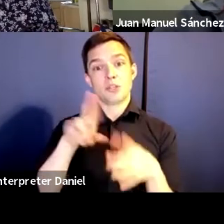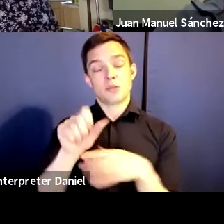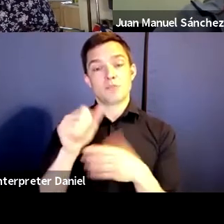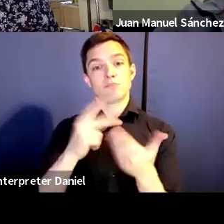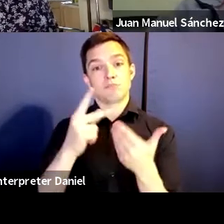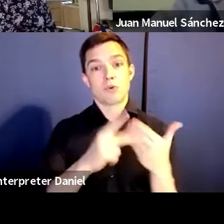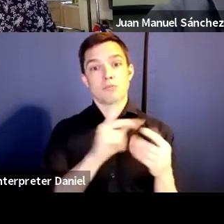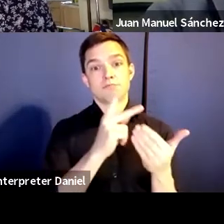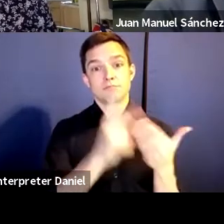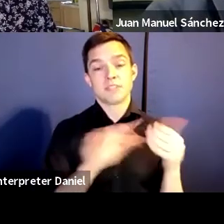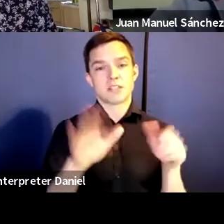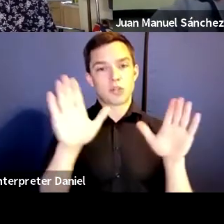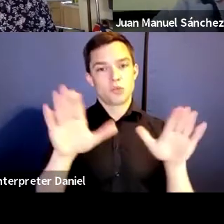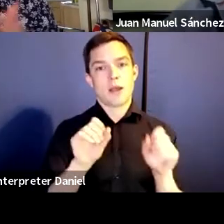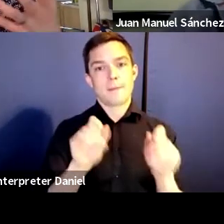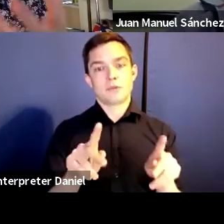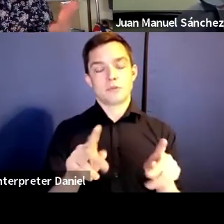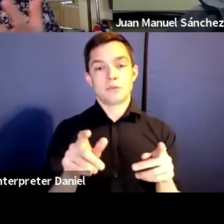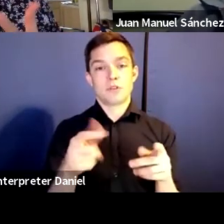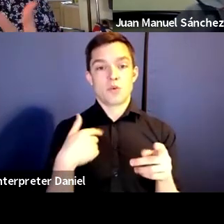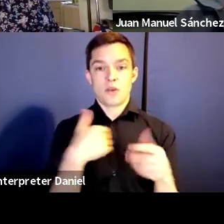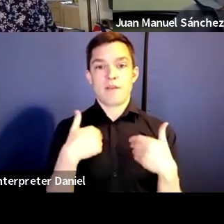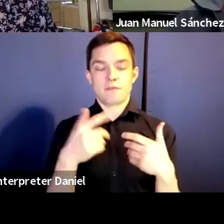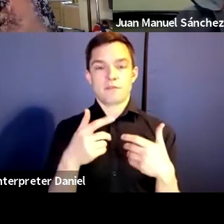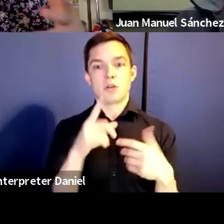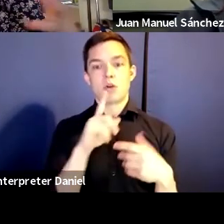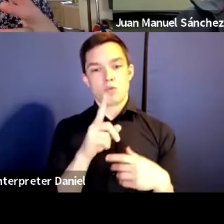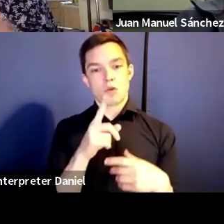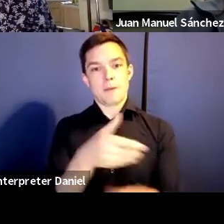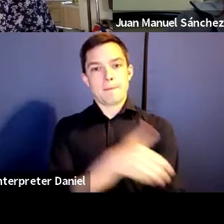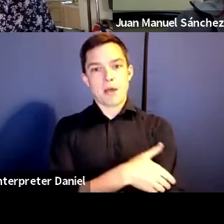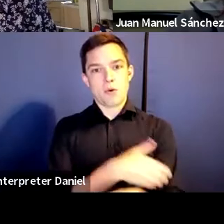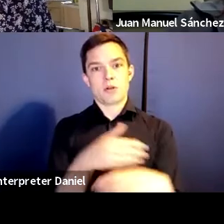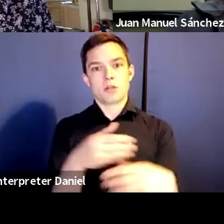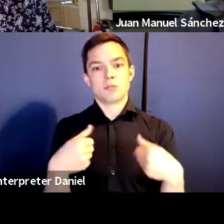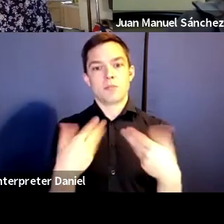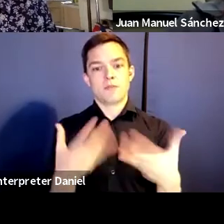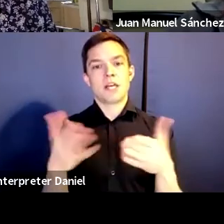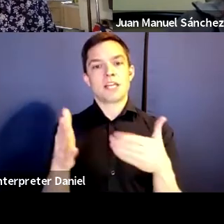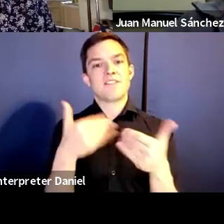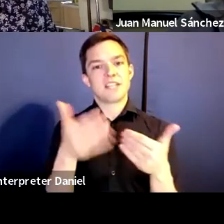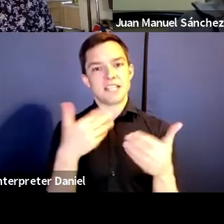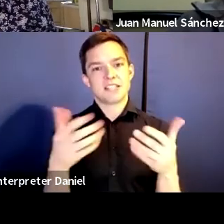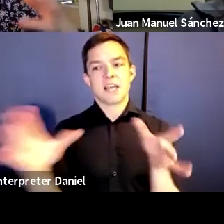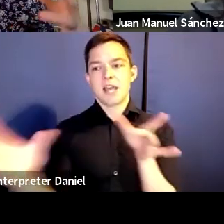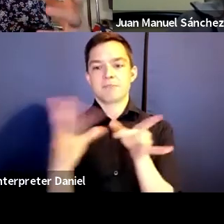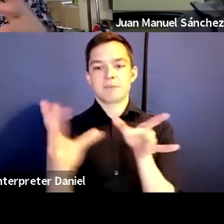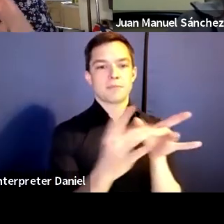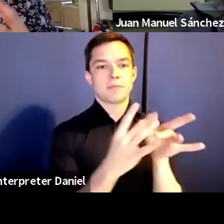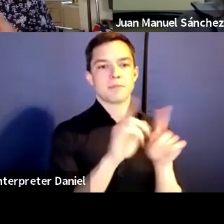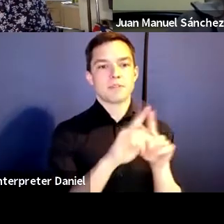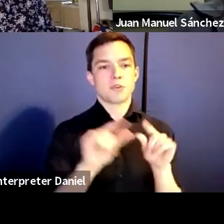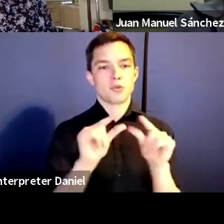great opportunity. There's a real power that we have to be conveners and to bring together those groups who may not have had